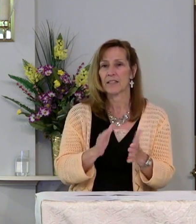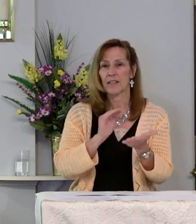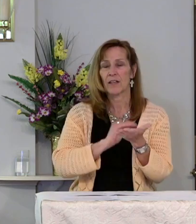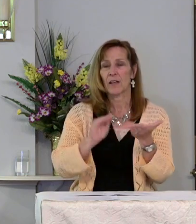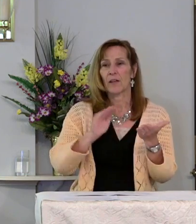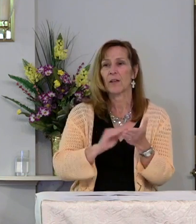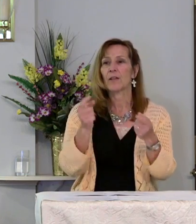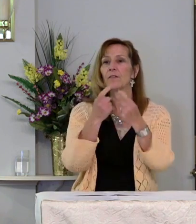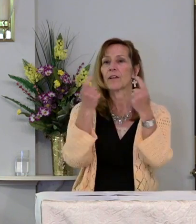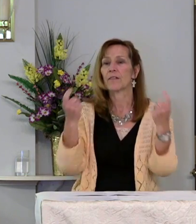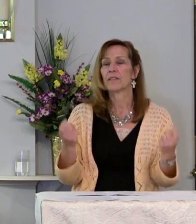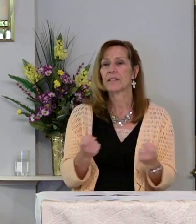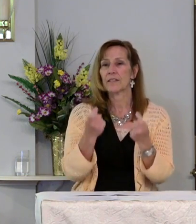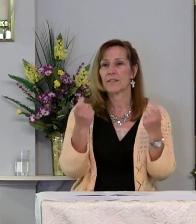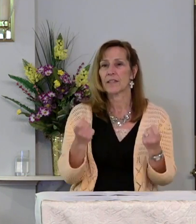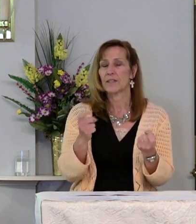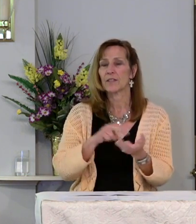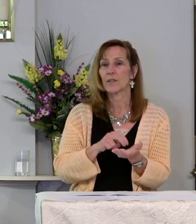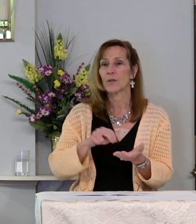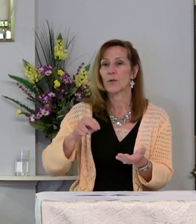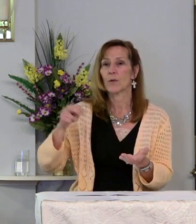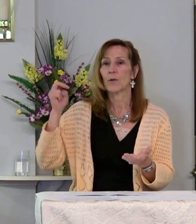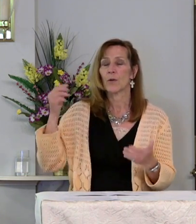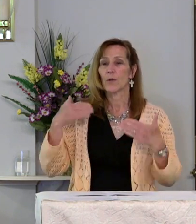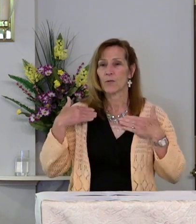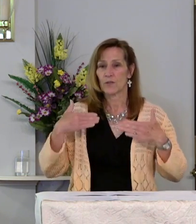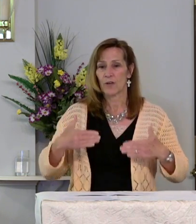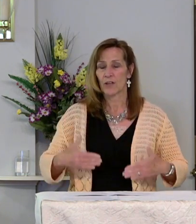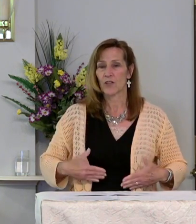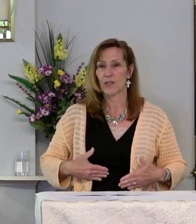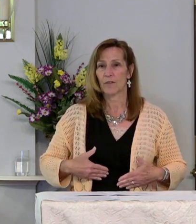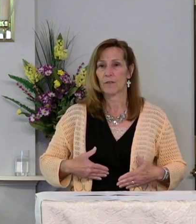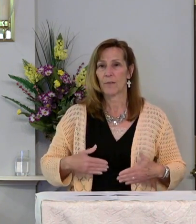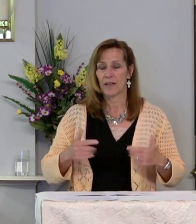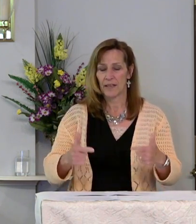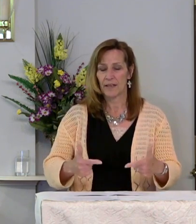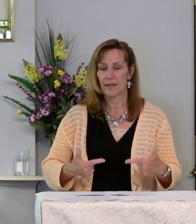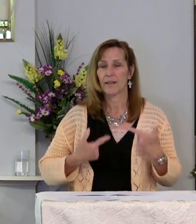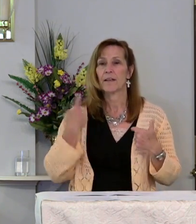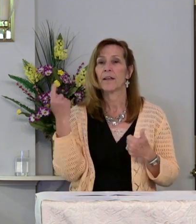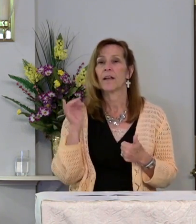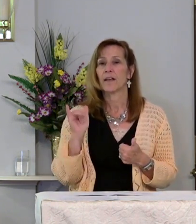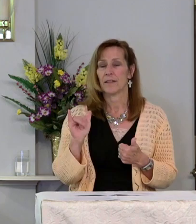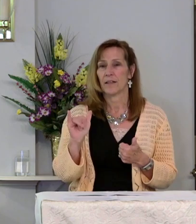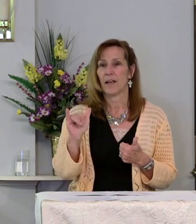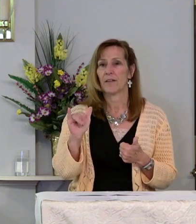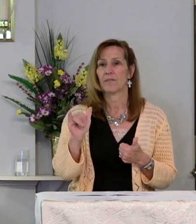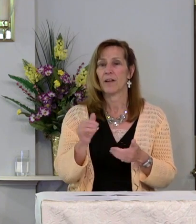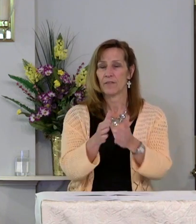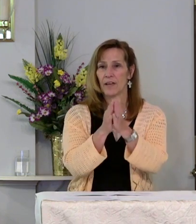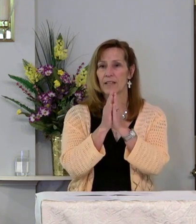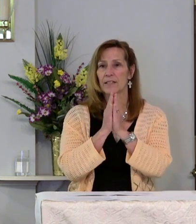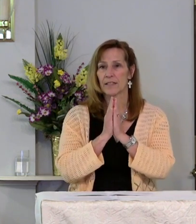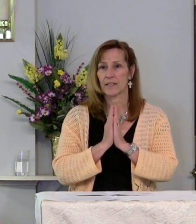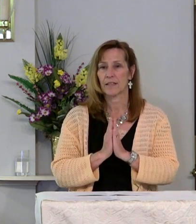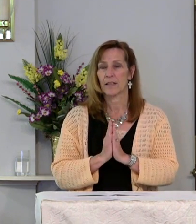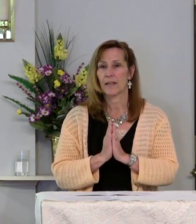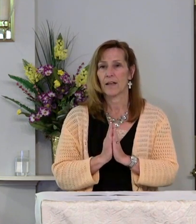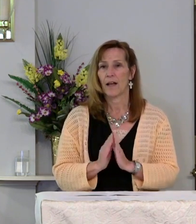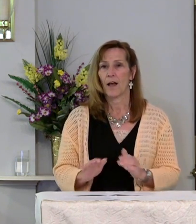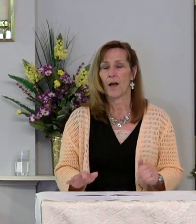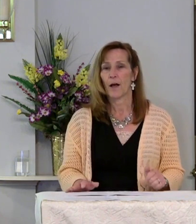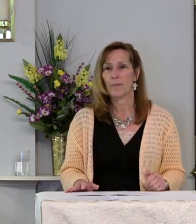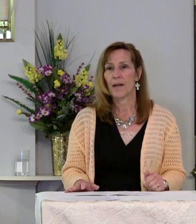saints, the forgiveness of sins, the resurrection of the body, and the life everlasting.